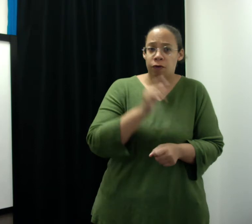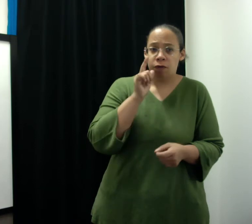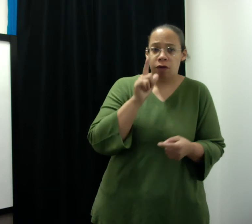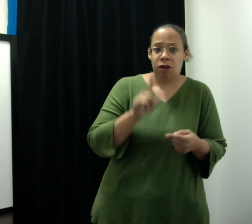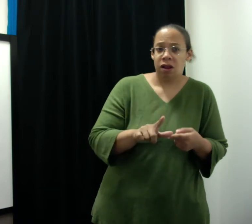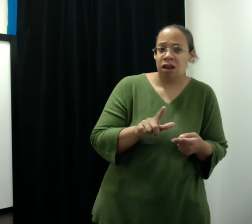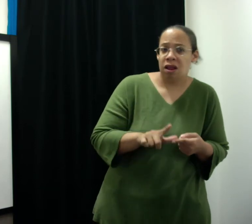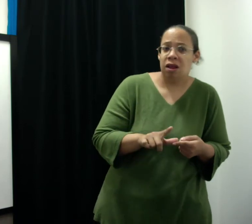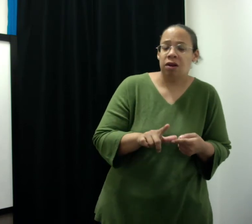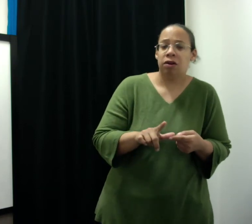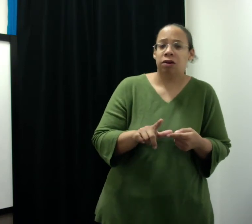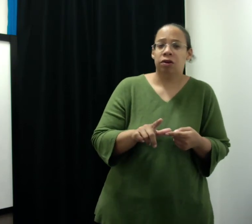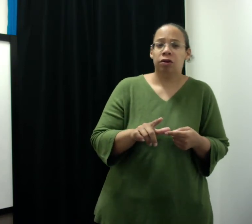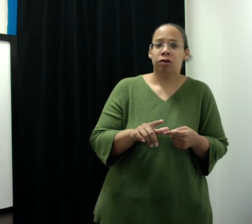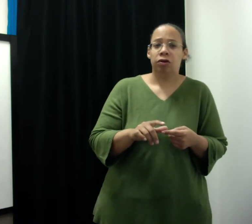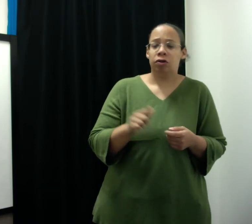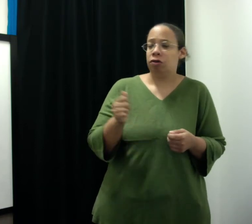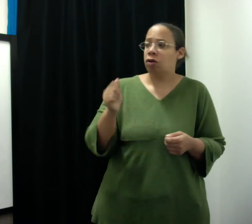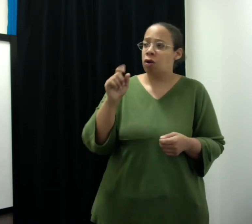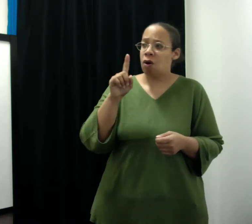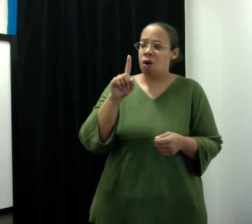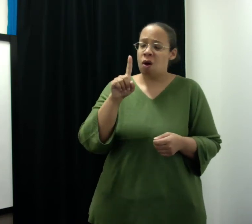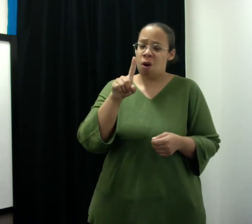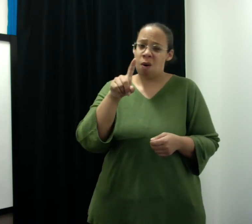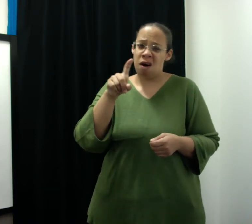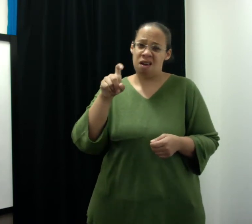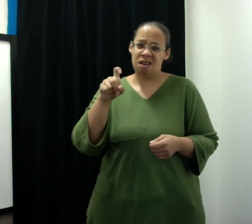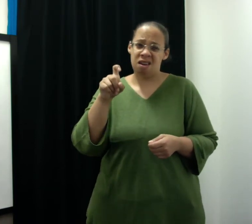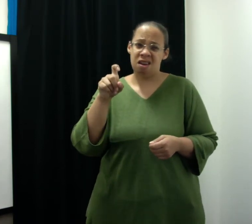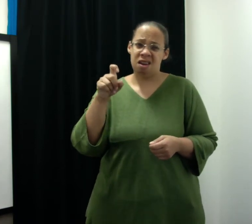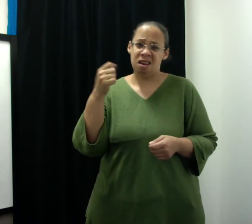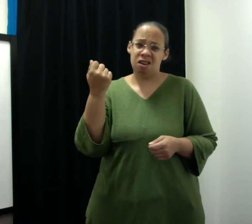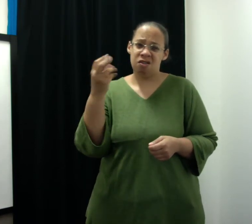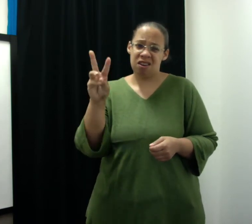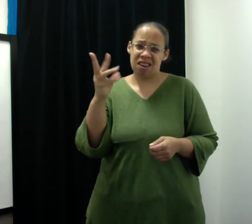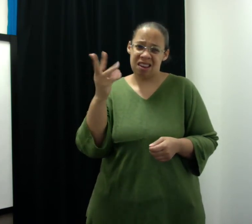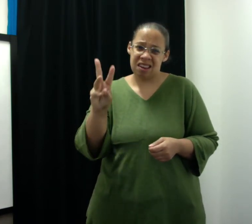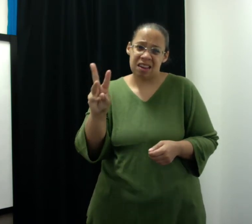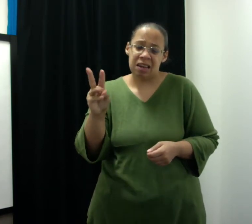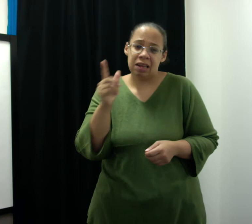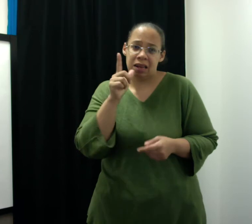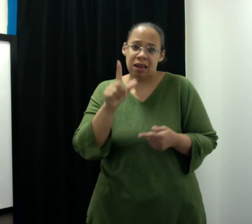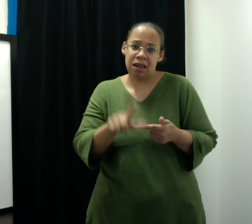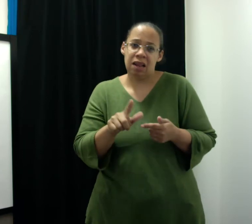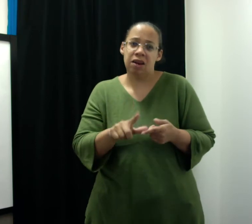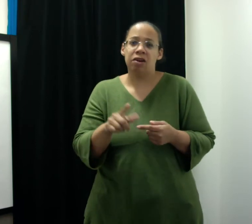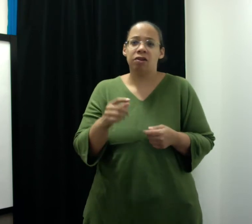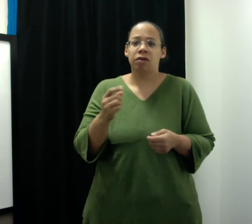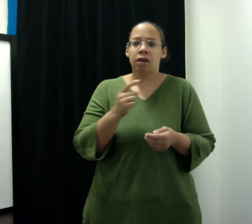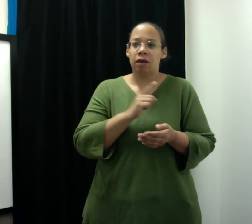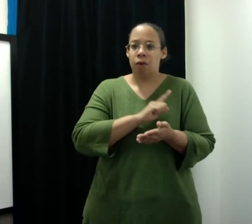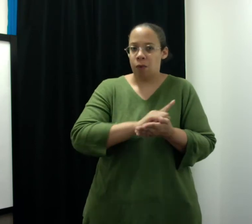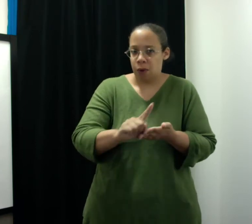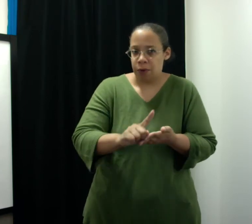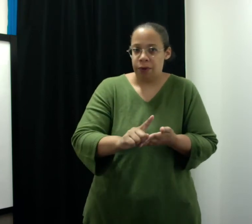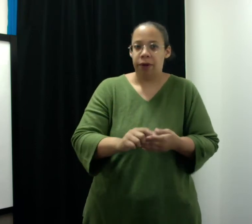That's 116 letters built just in 1 week. I believe that information should and can be